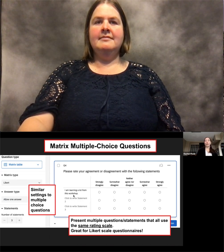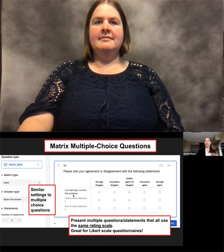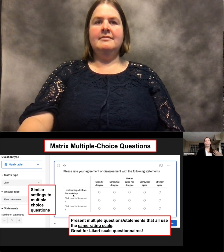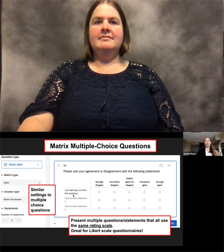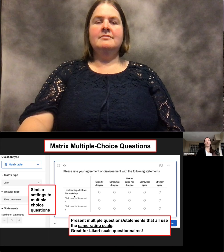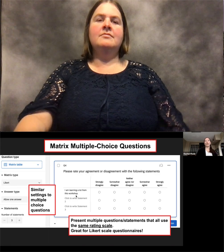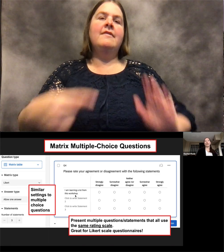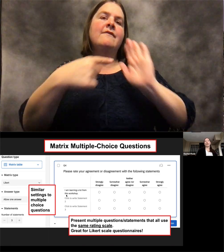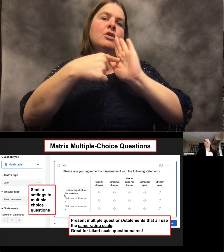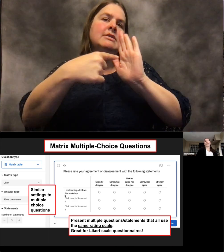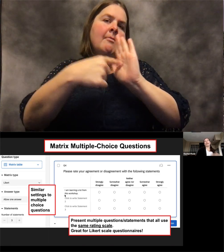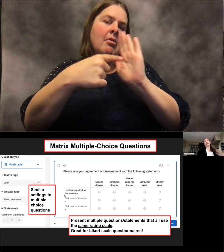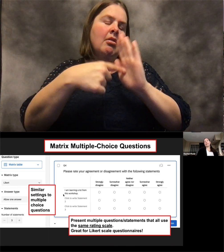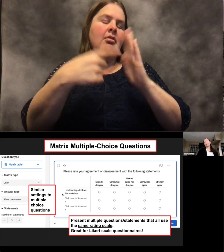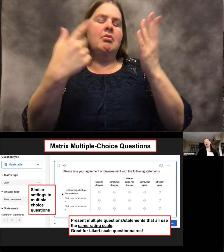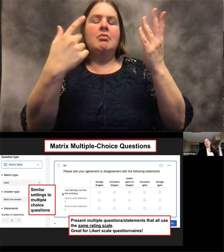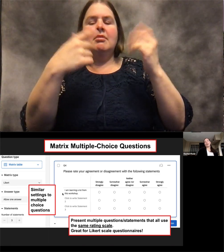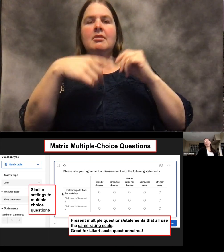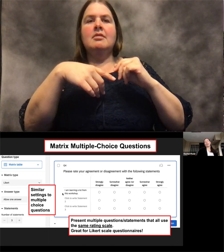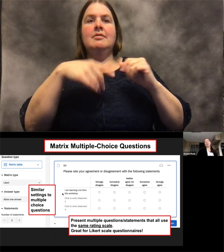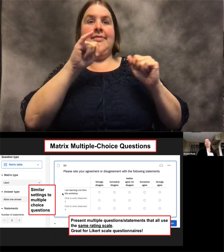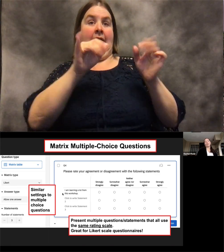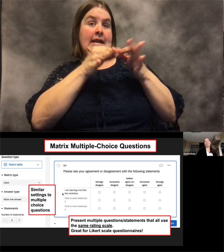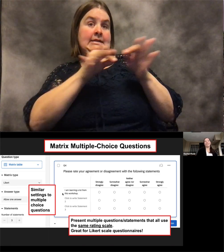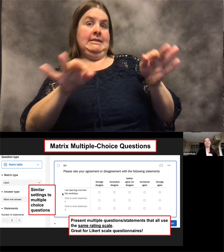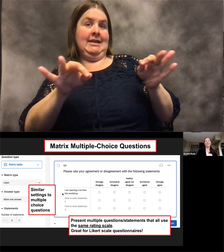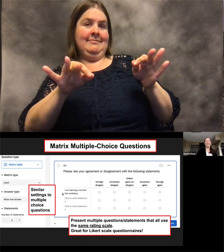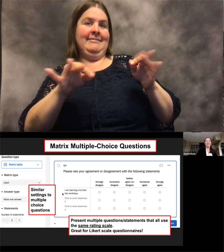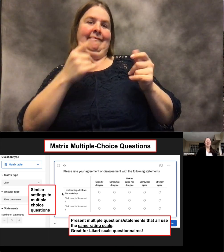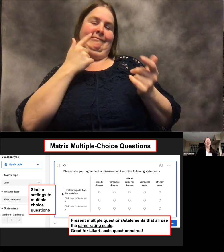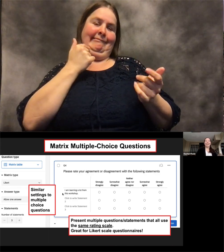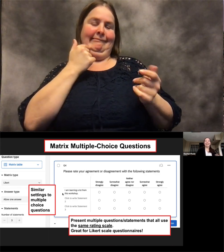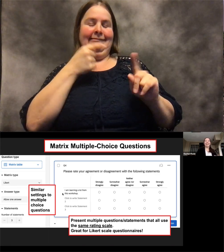So for example, in this statement,